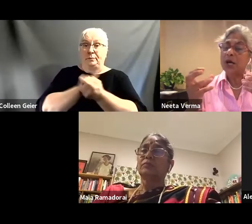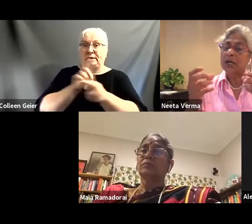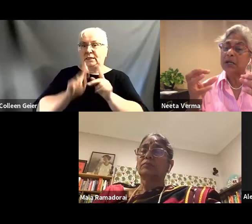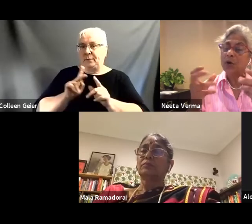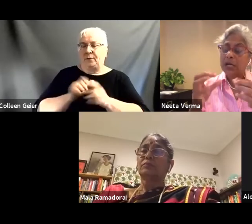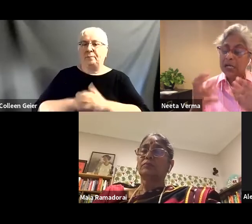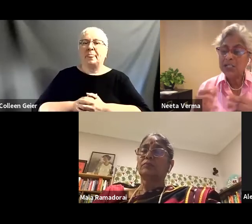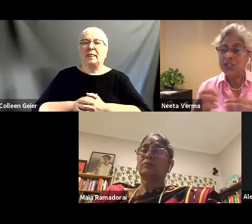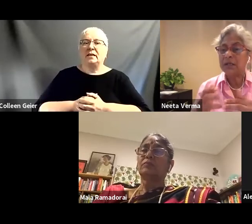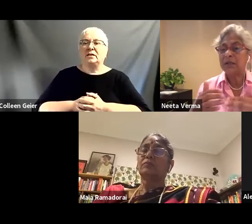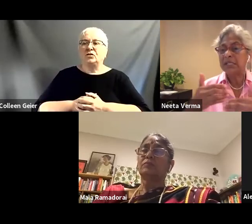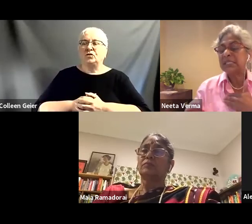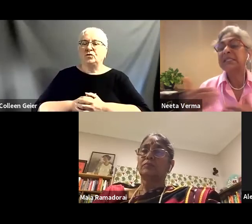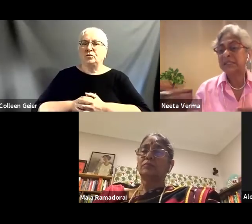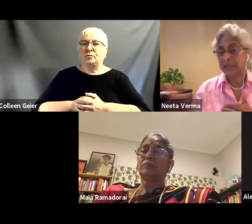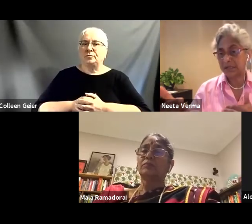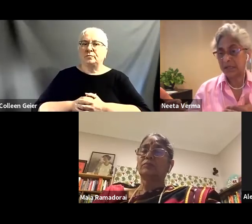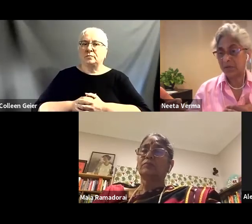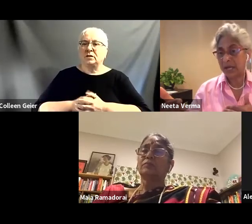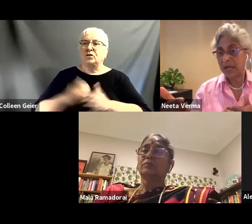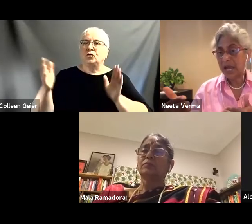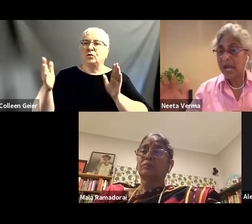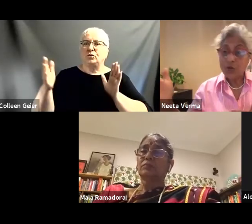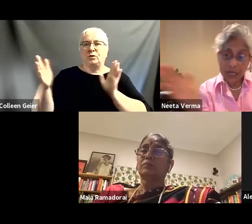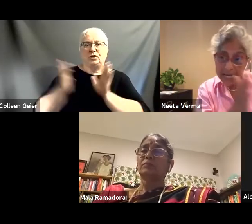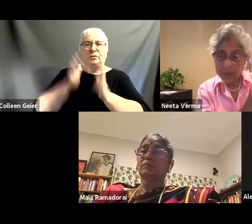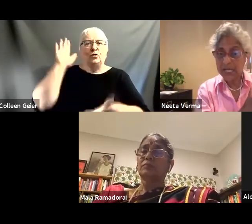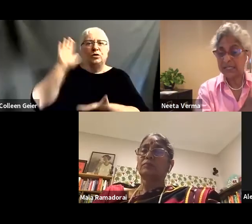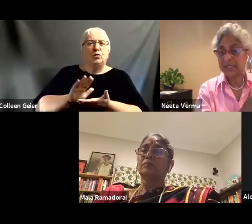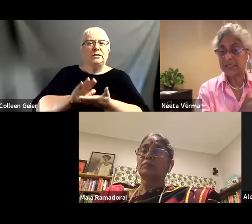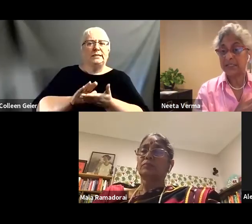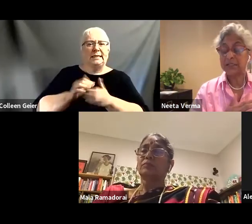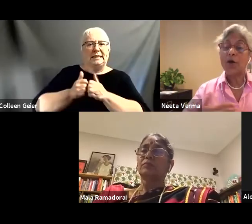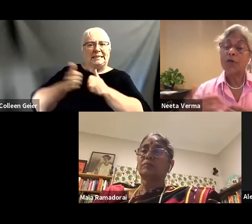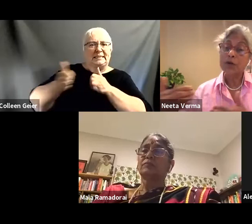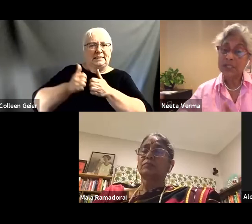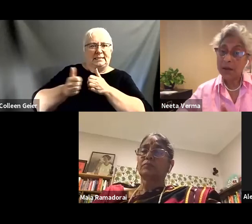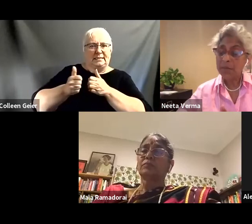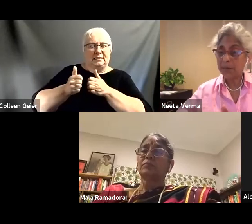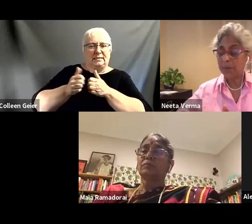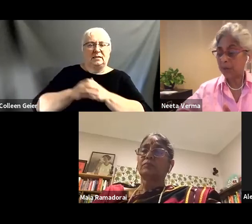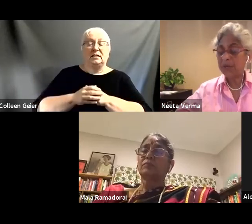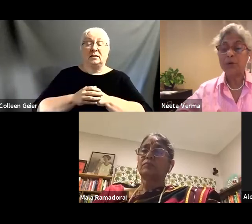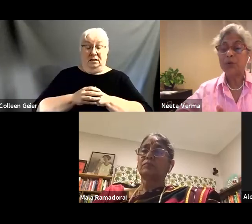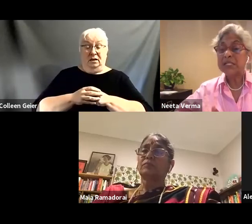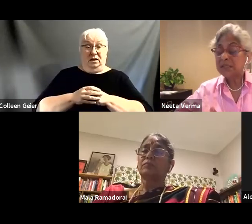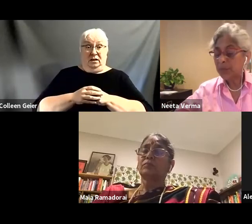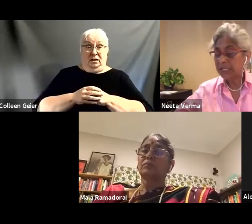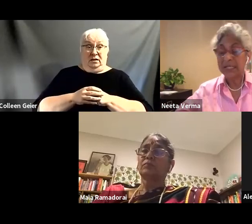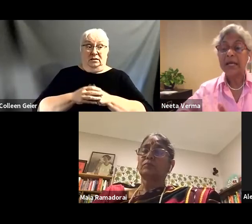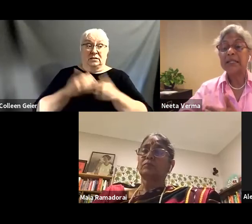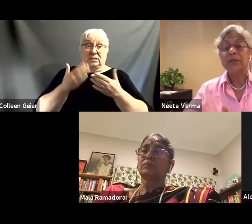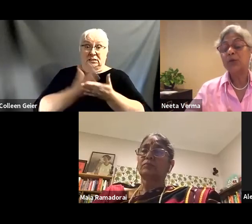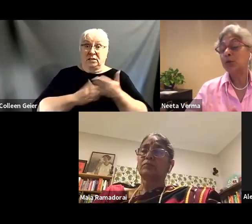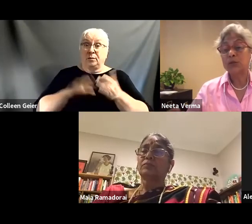is you are crunching distances in a way, and you are eliminating distances. For some people with